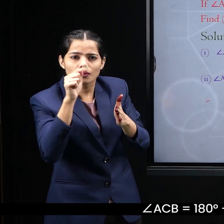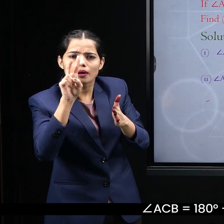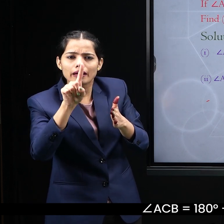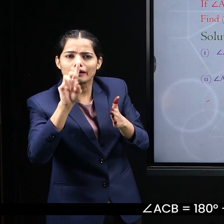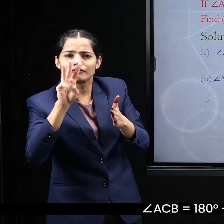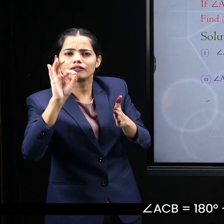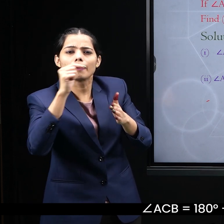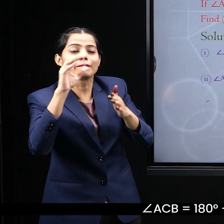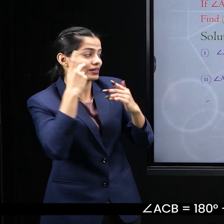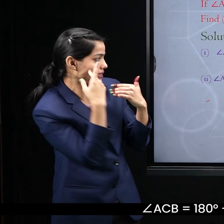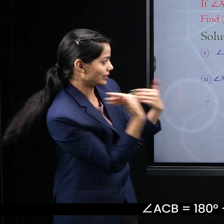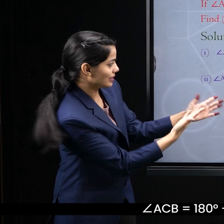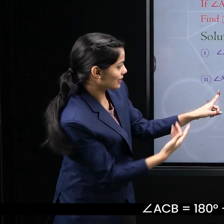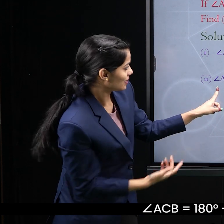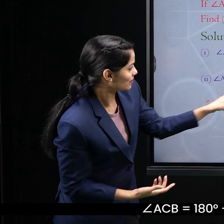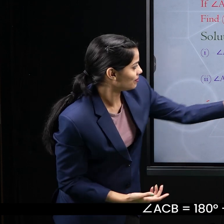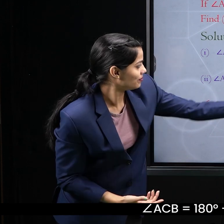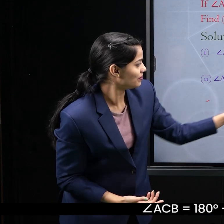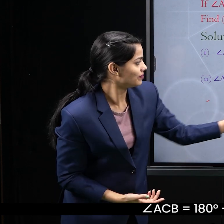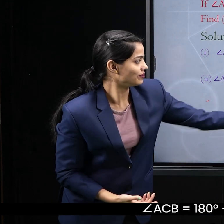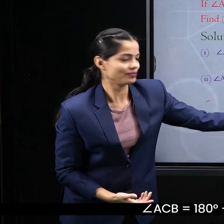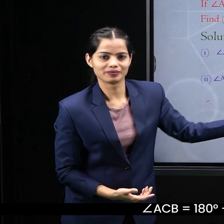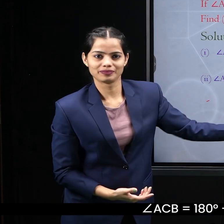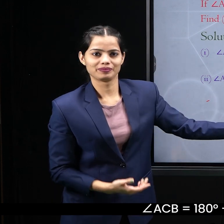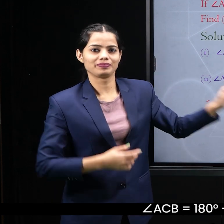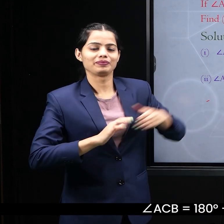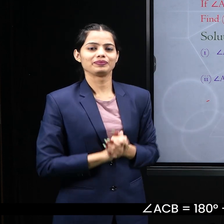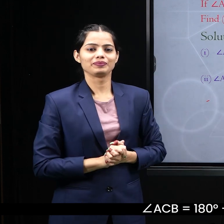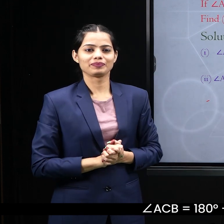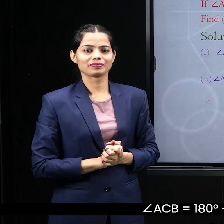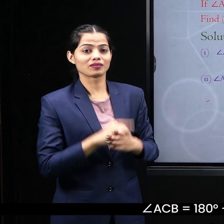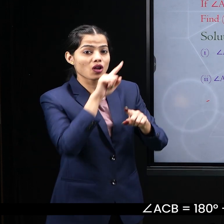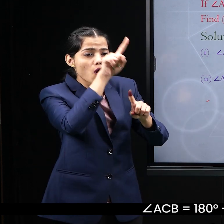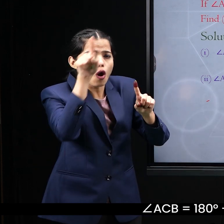180 degrees minus 130 degrees is equal to 50 degrees.